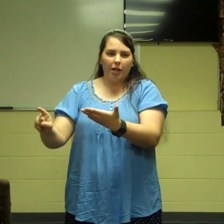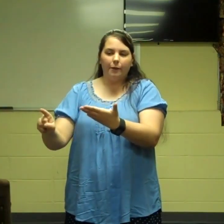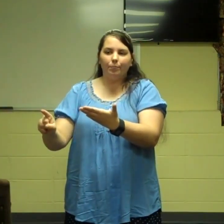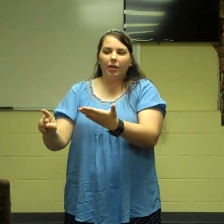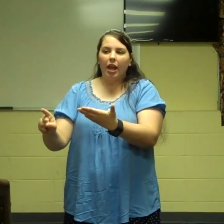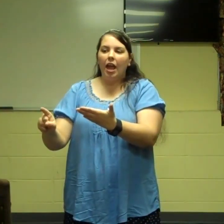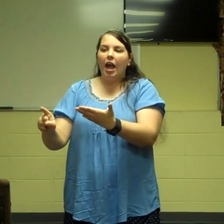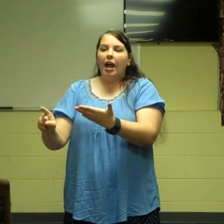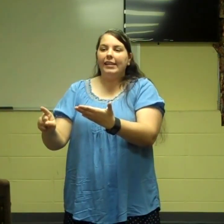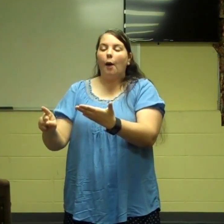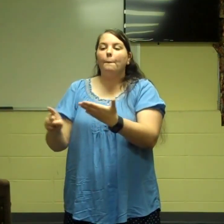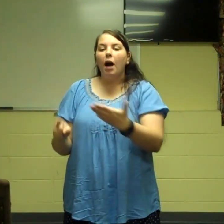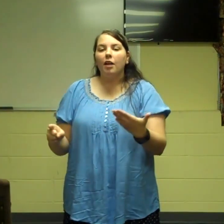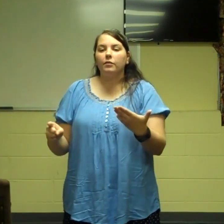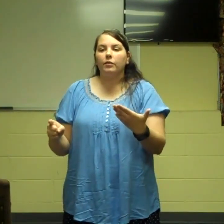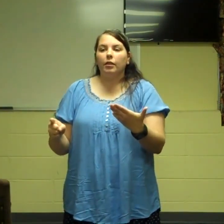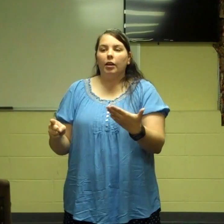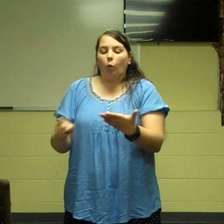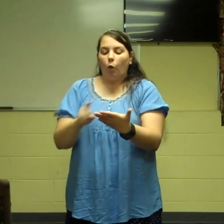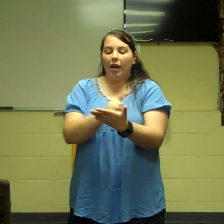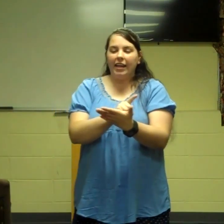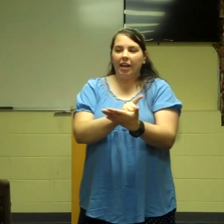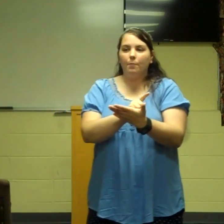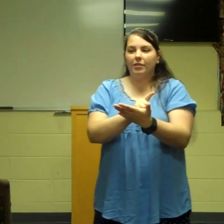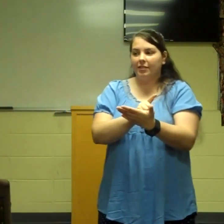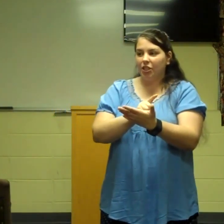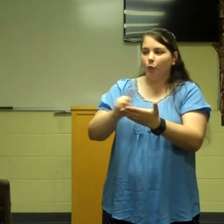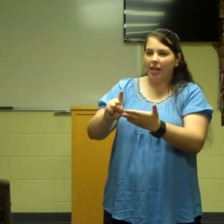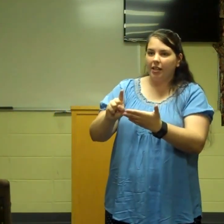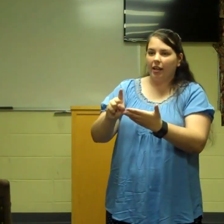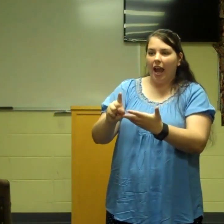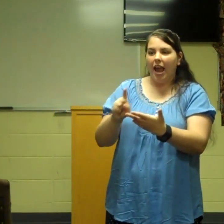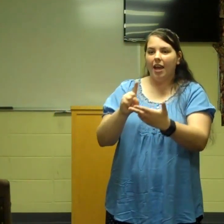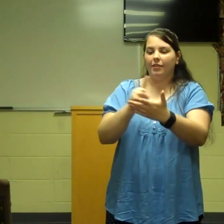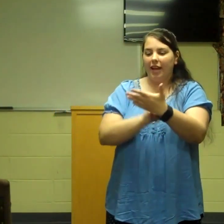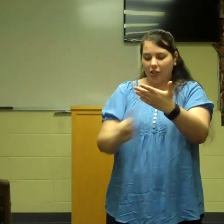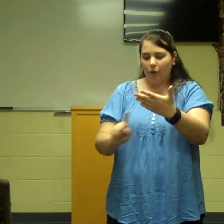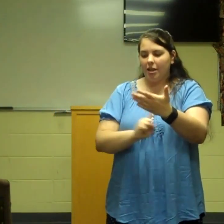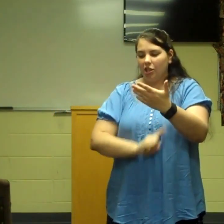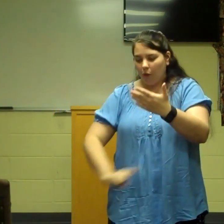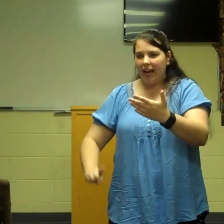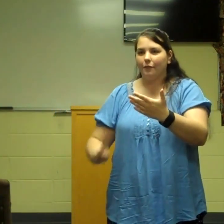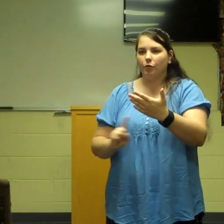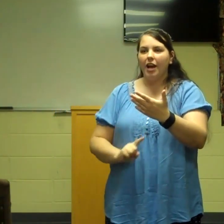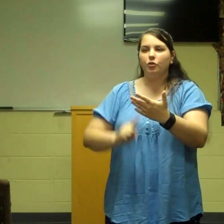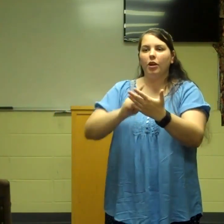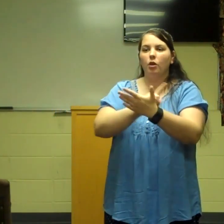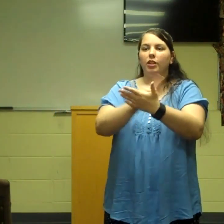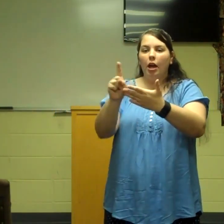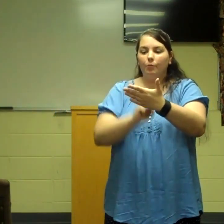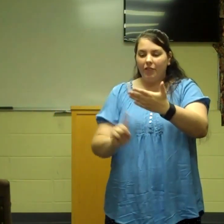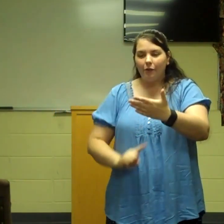week. Now month, well, it encompass this week and the next week and the week after, right? So it goes several